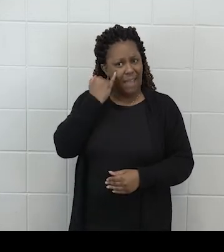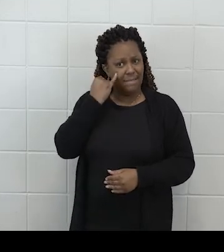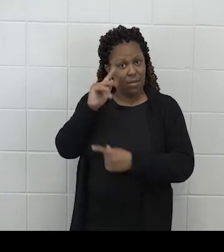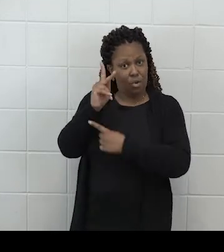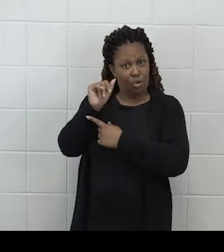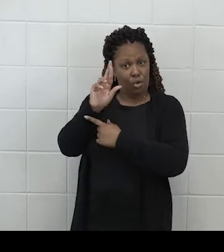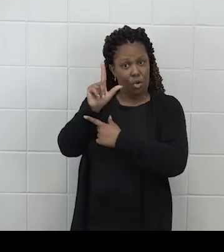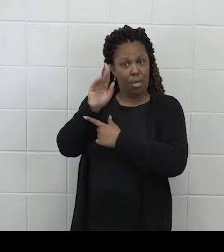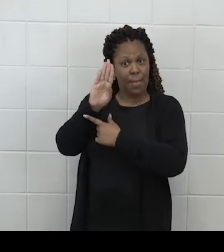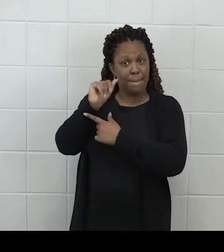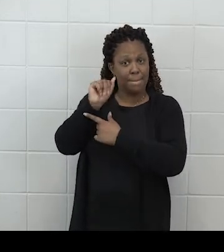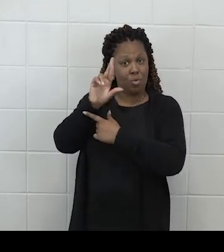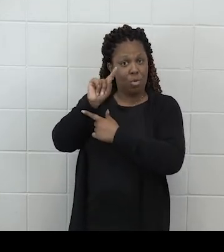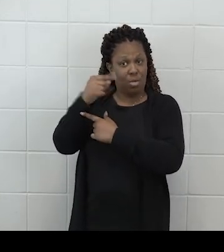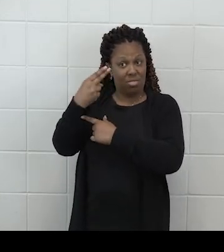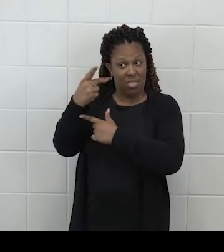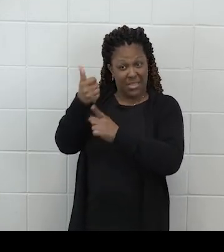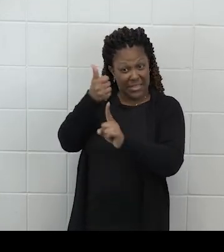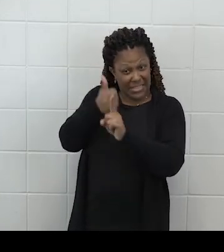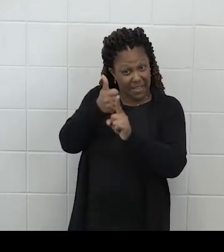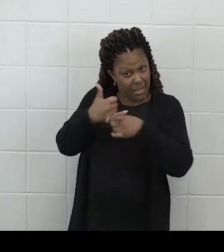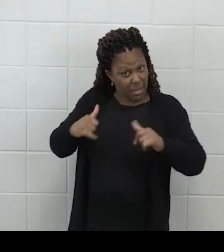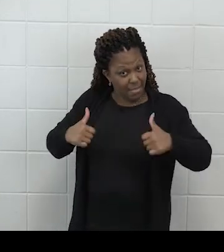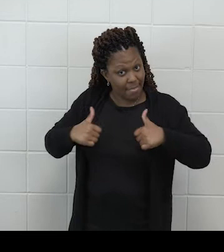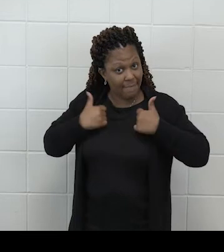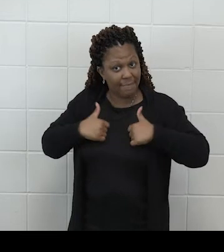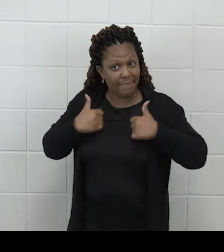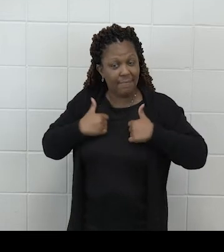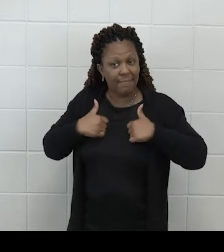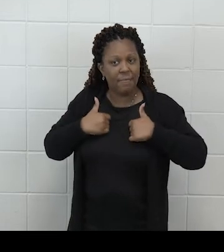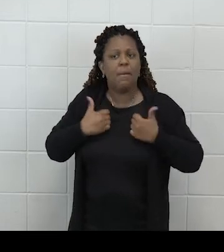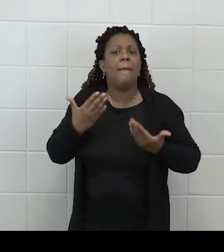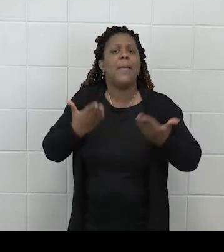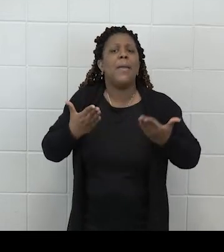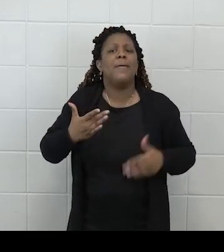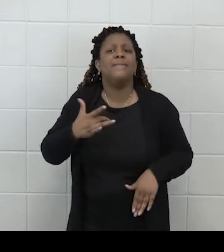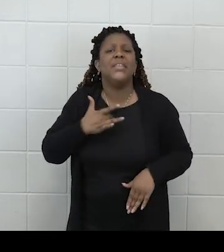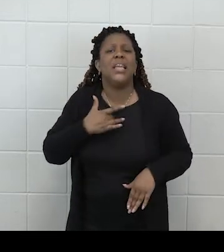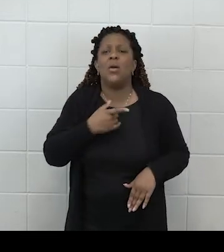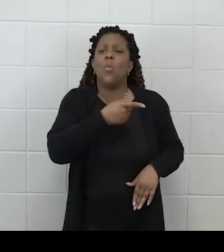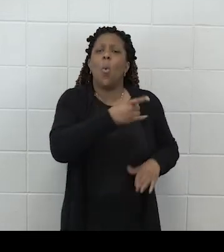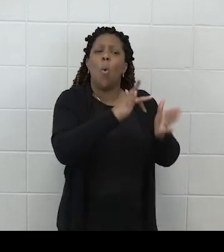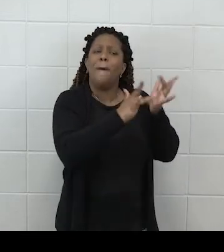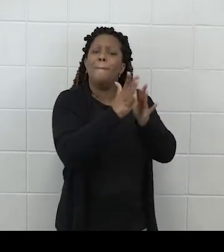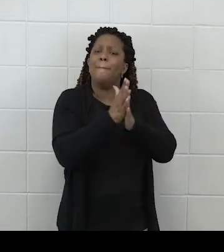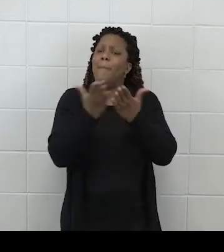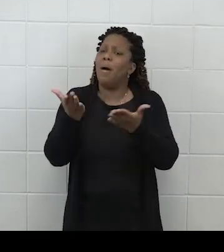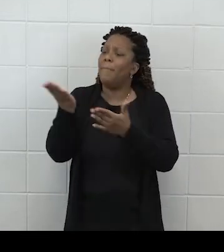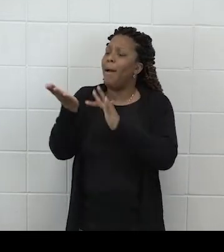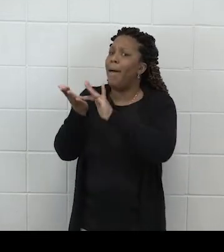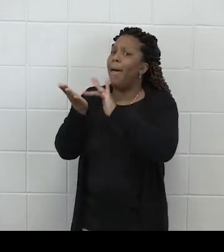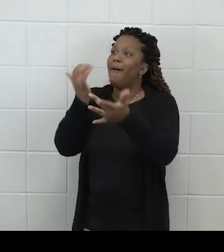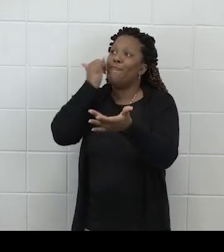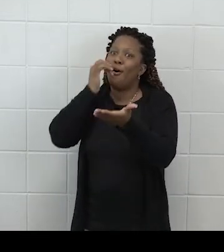theology and live life with your digital Bibles in one hand, the news feeds, and your other social media